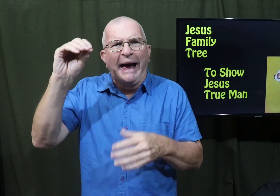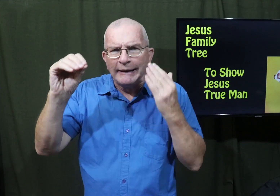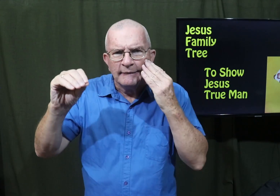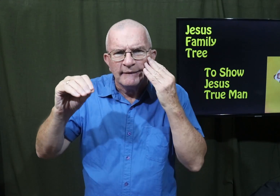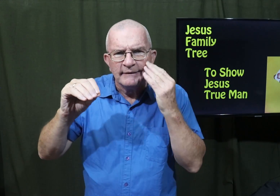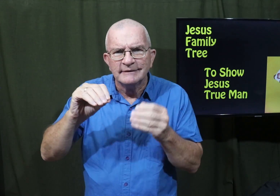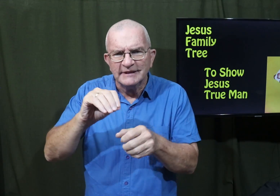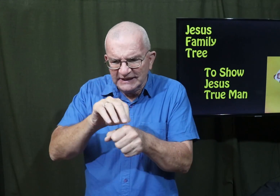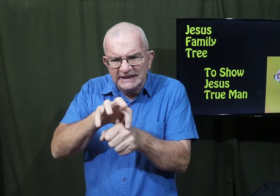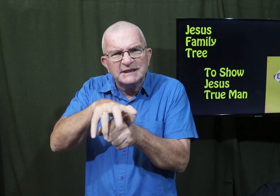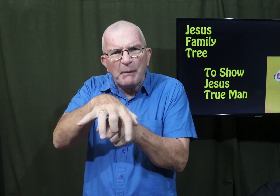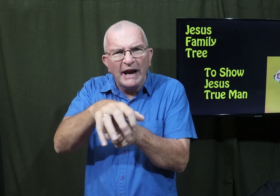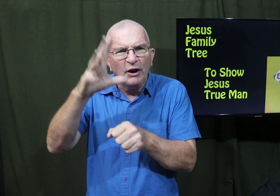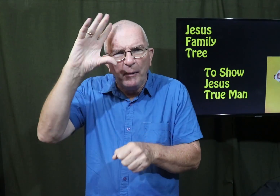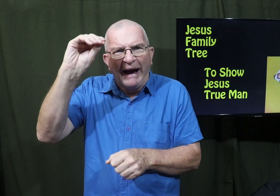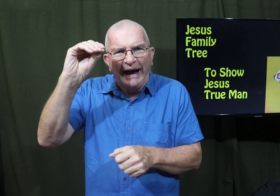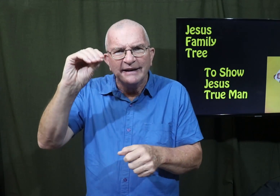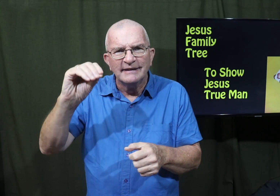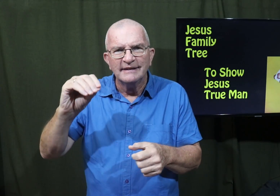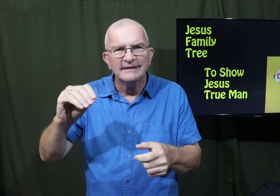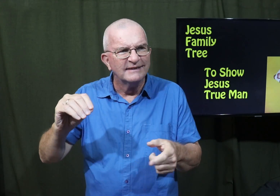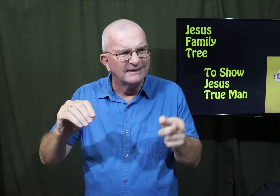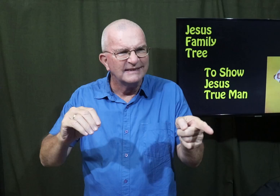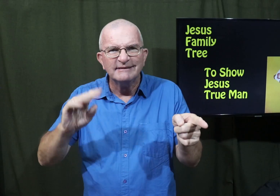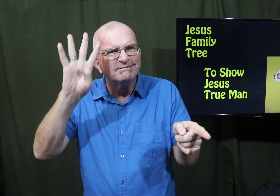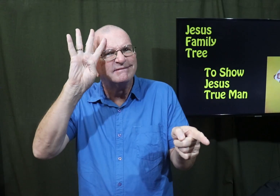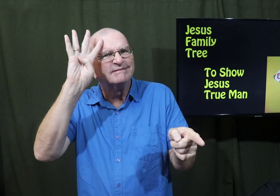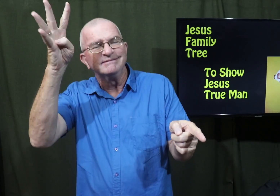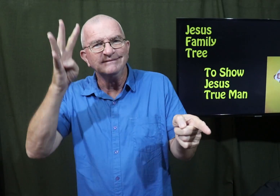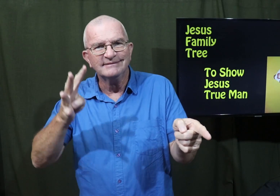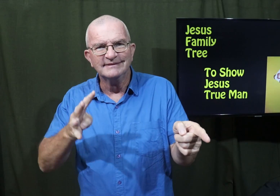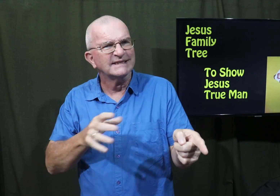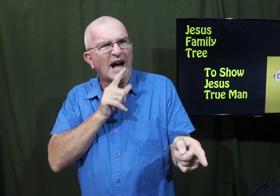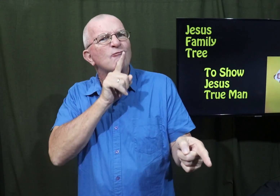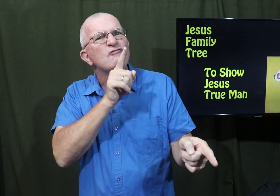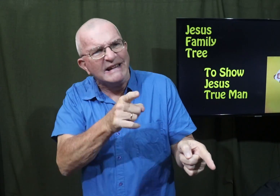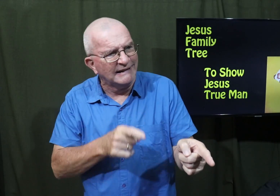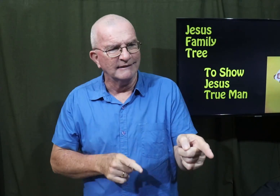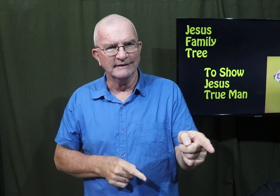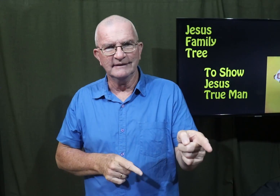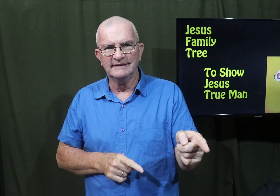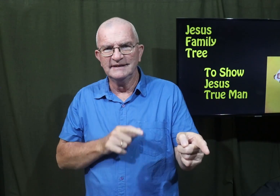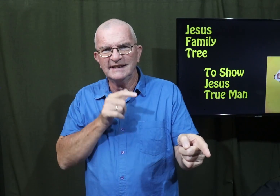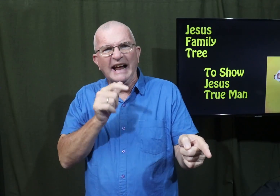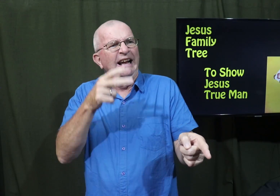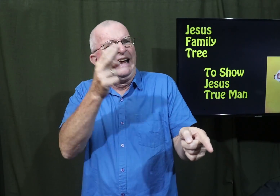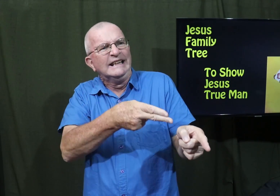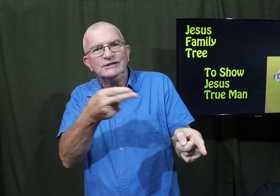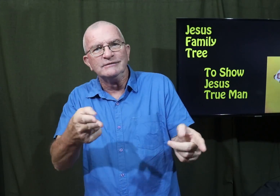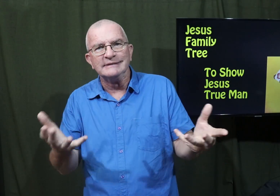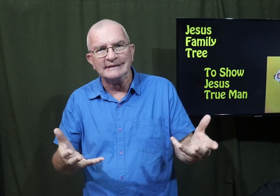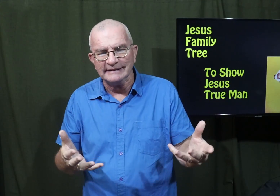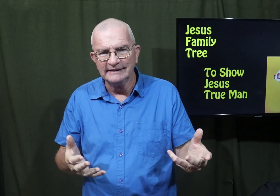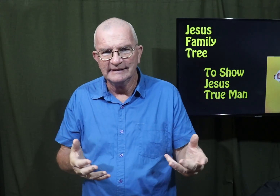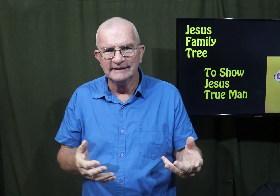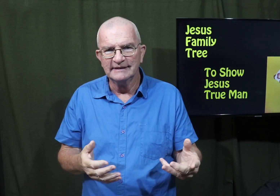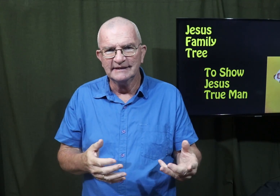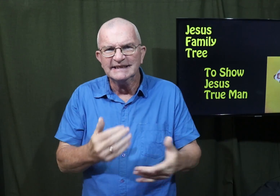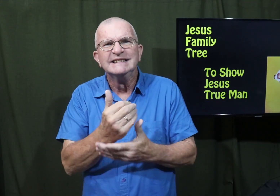like spider-man right you know spider-man that's an invention he's not a real person not a real